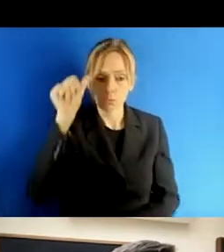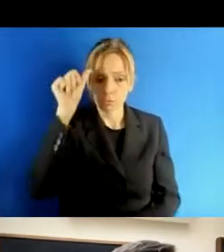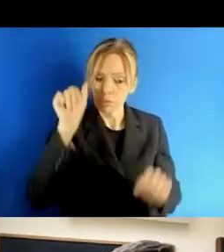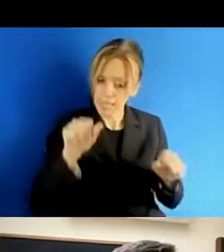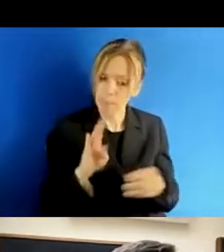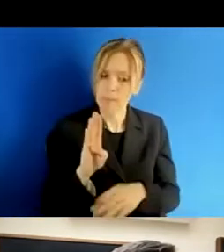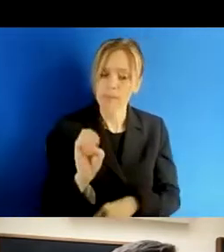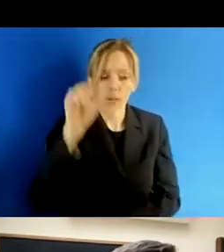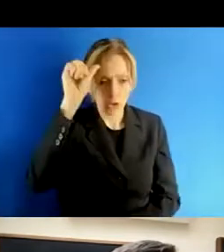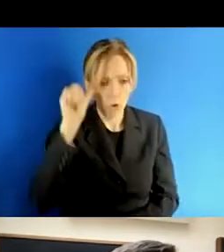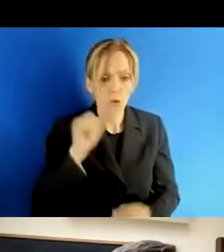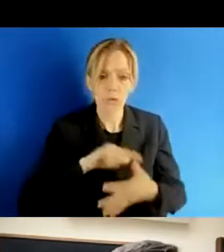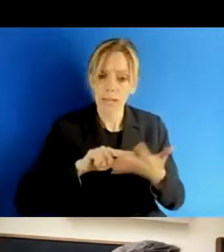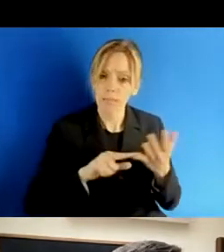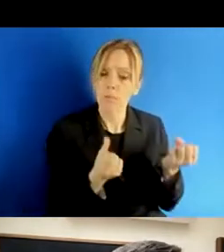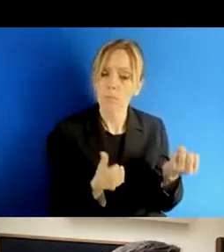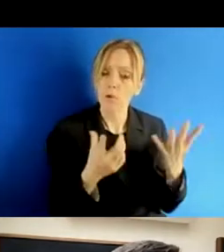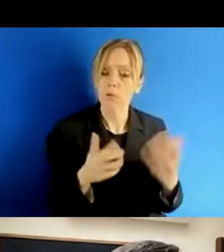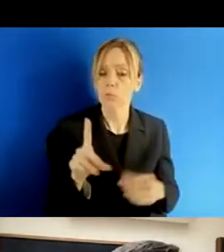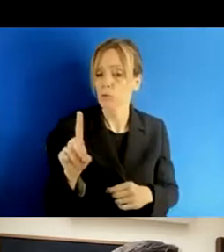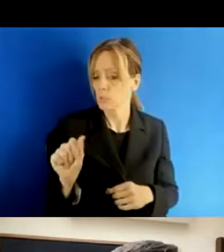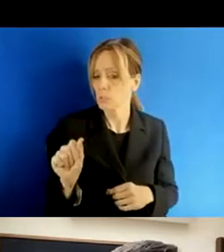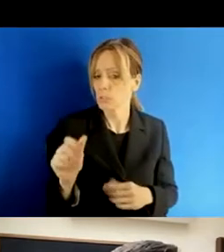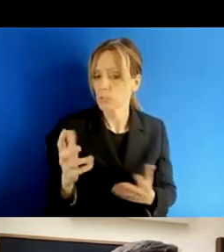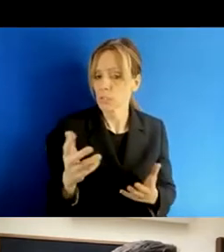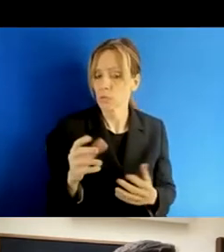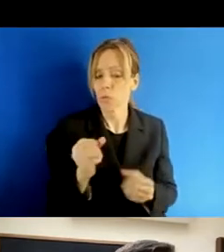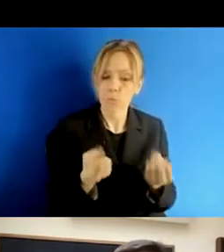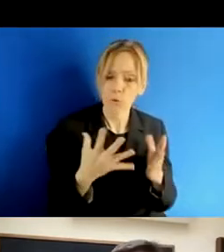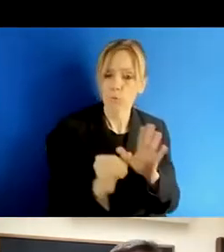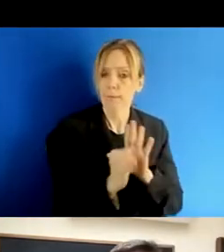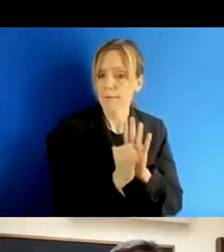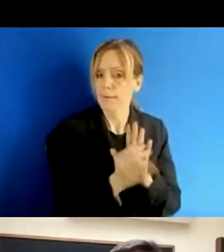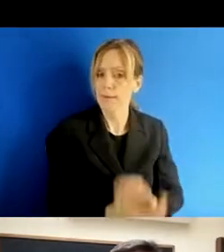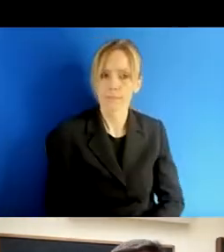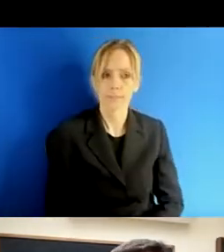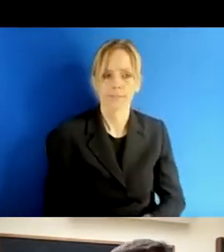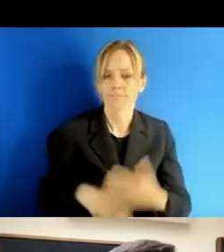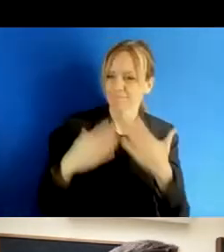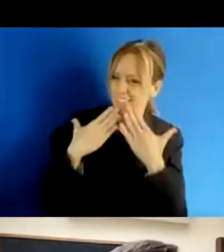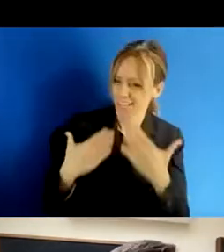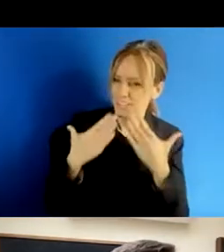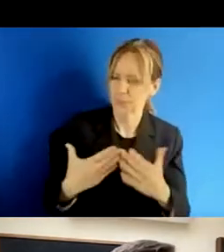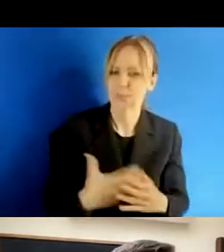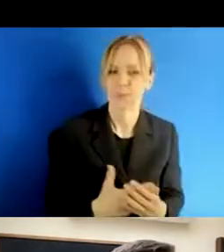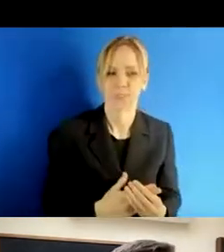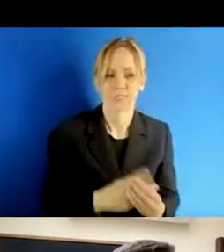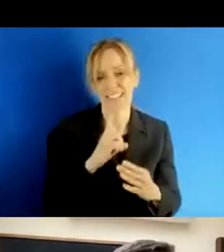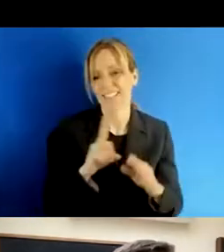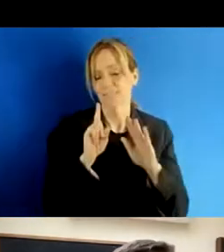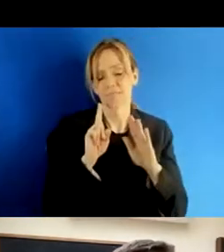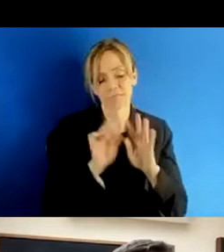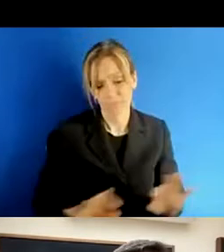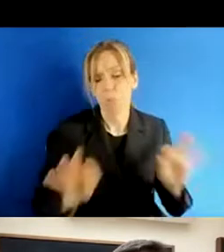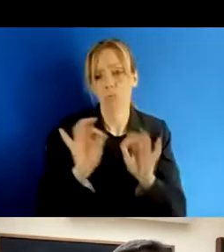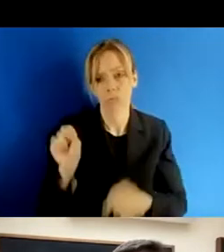these multiple intersecting identities. Well, thank you. Yeah, that is incredibly important.